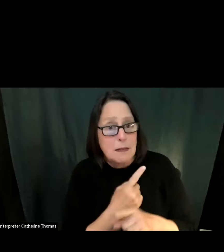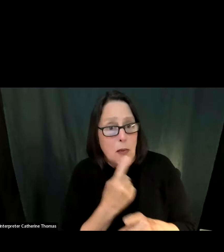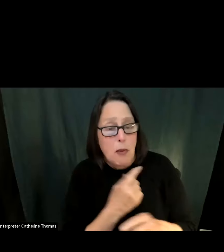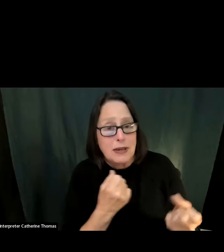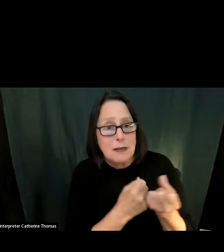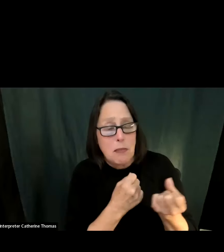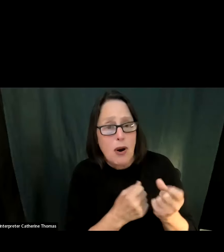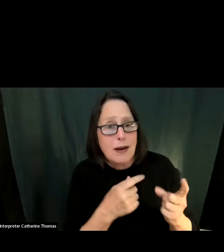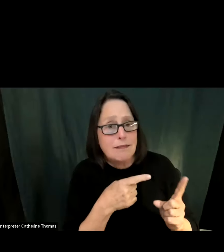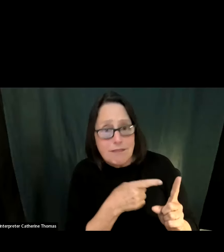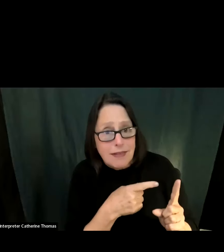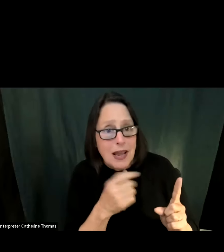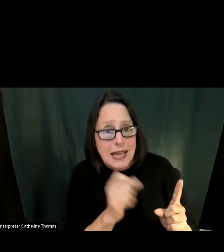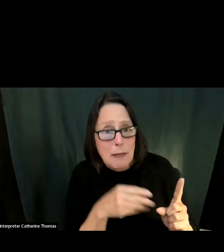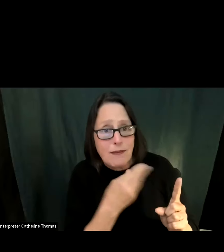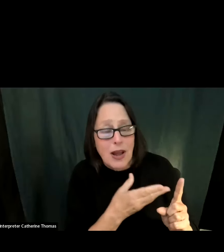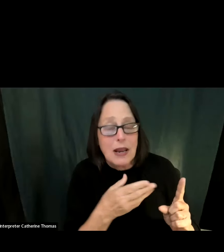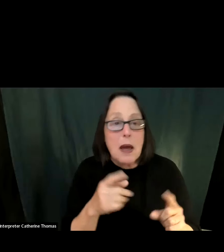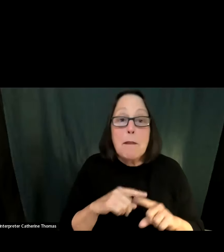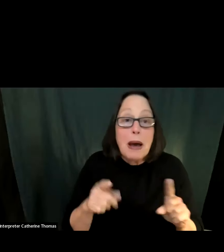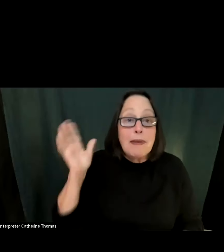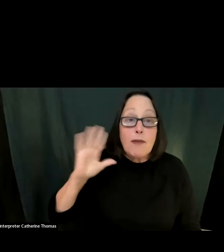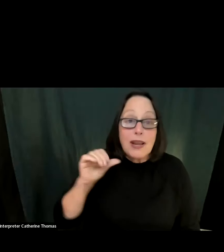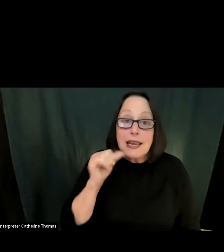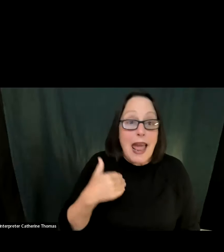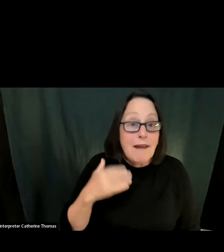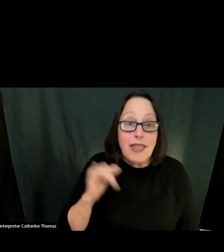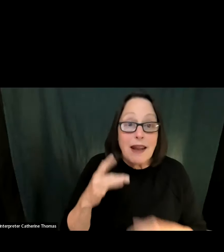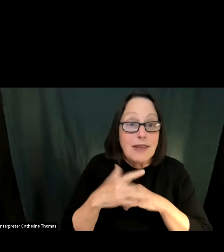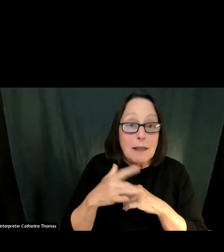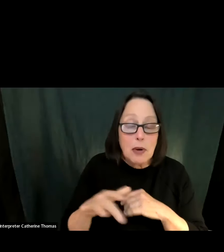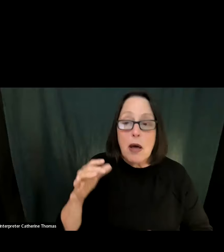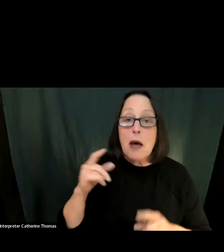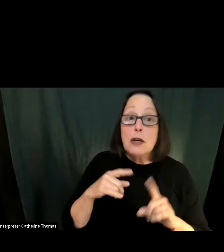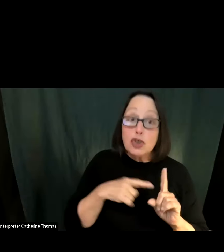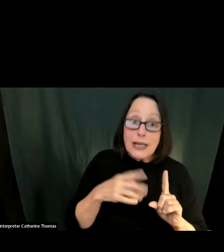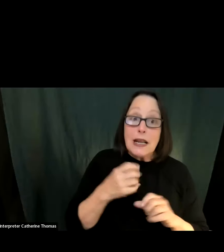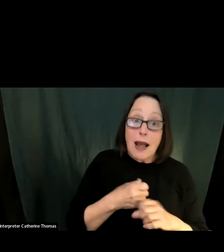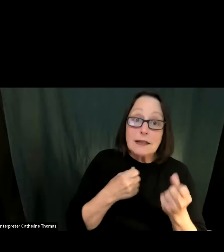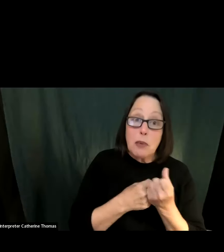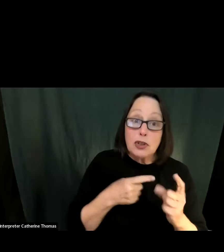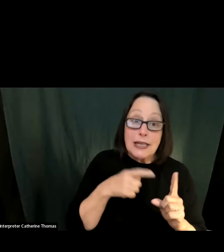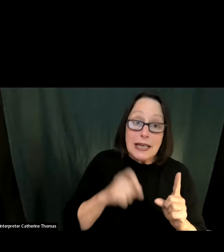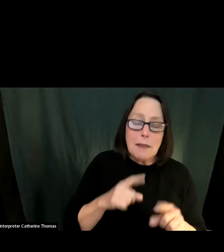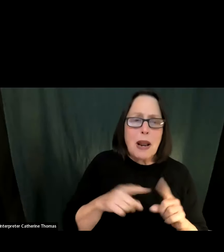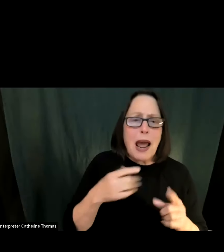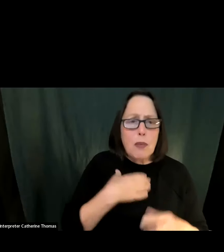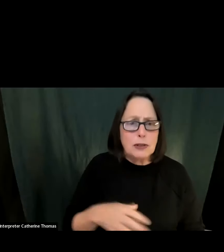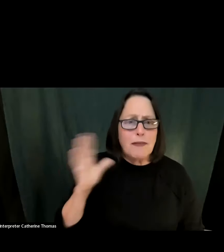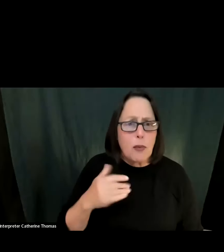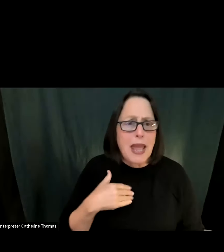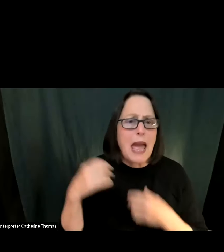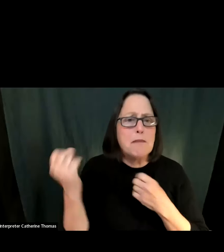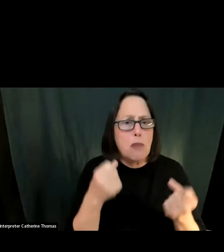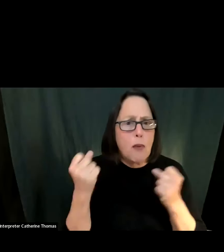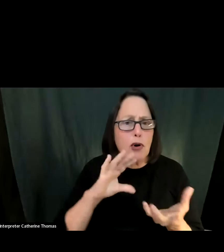didn't have access to that. And so I think she got the support that she needed, but I do wish she'd had mobile crisis and we'd had better